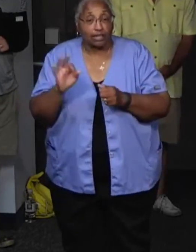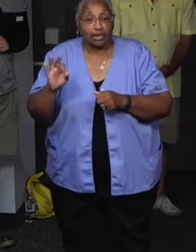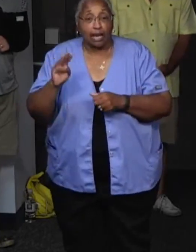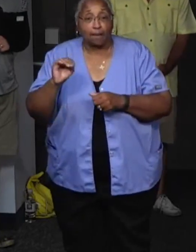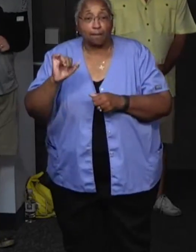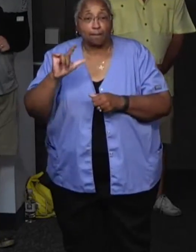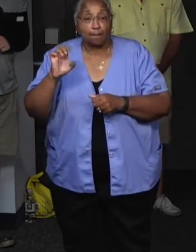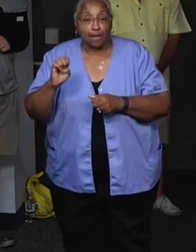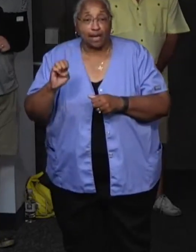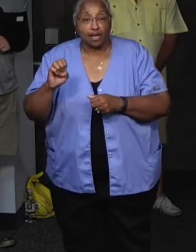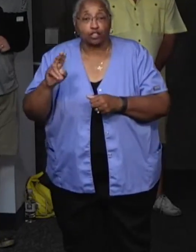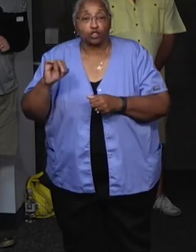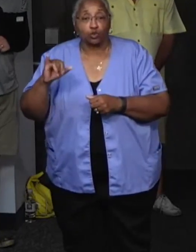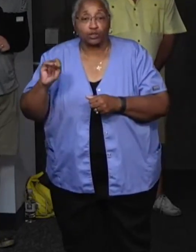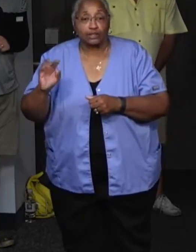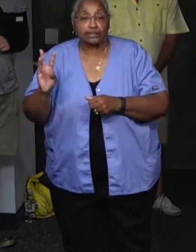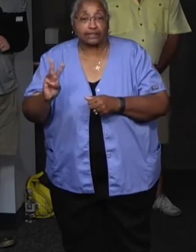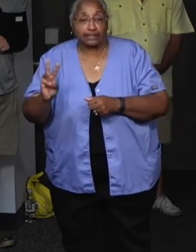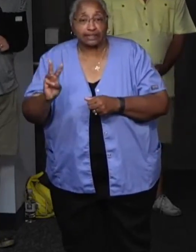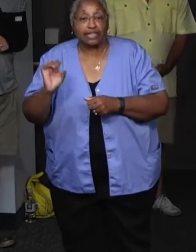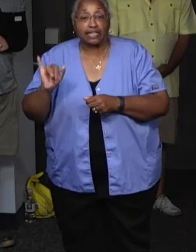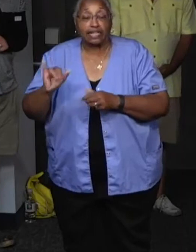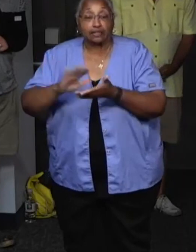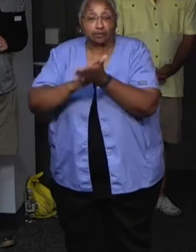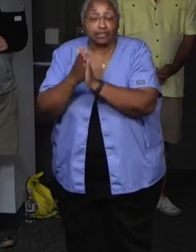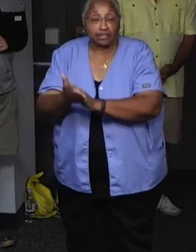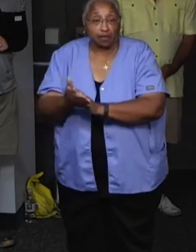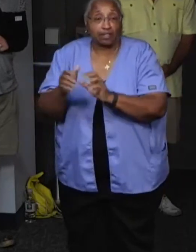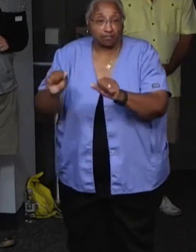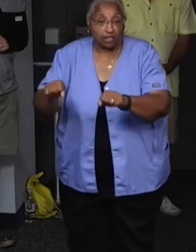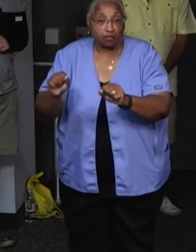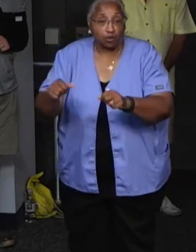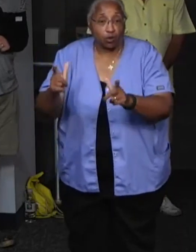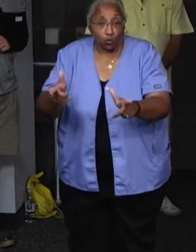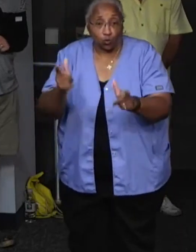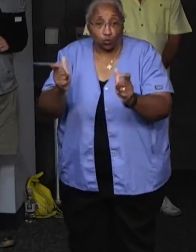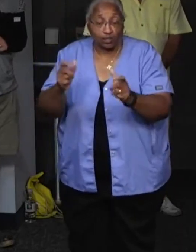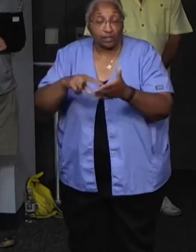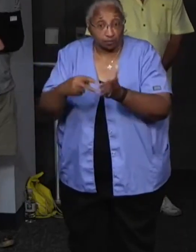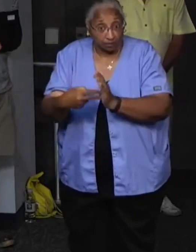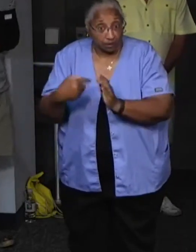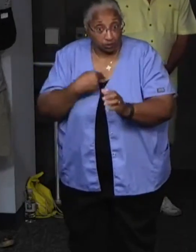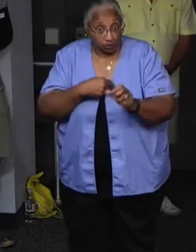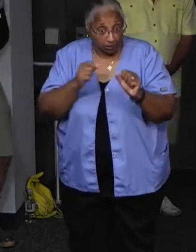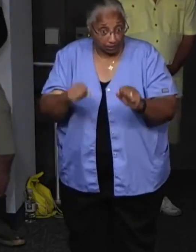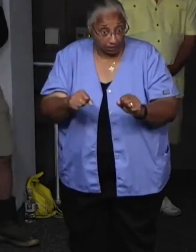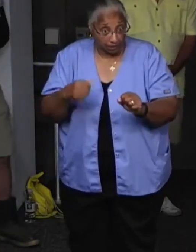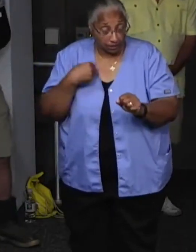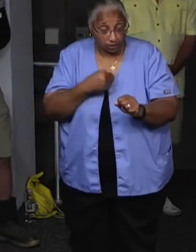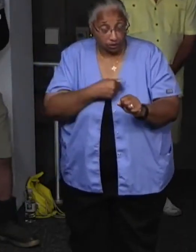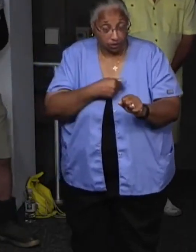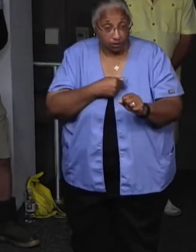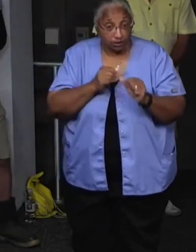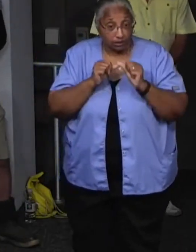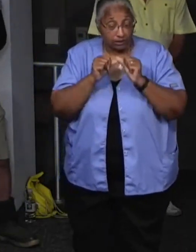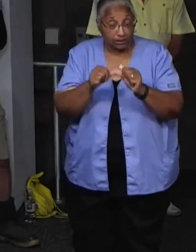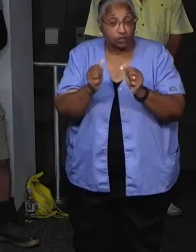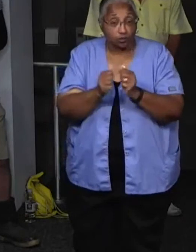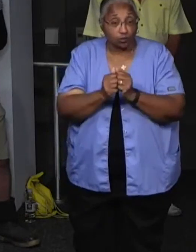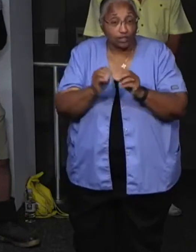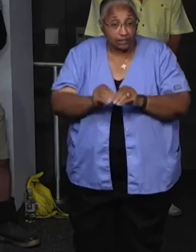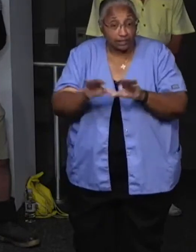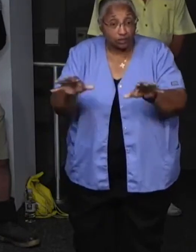6, and that generating unit is becoming available quickly. So that means we're going to be able to, as we get this distribution